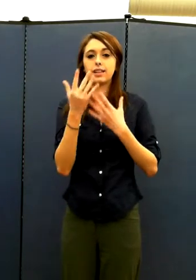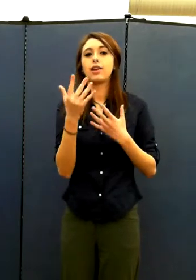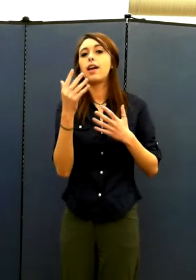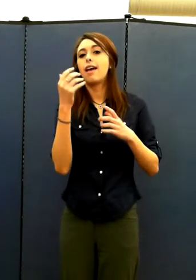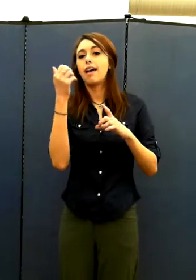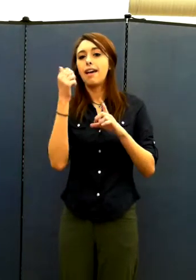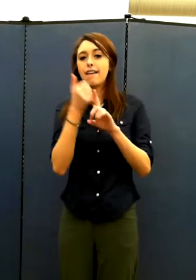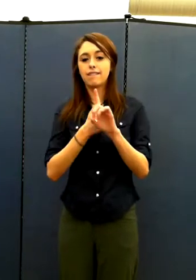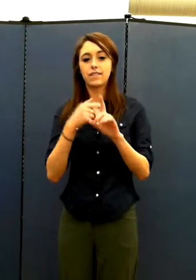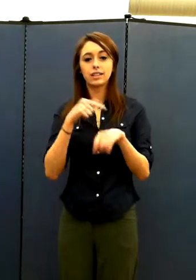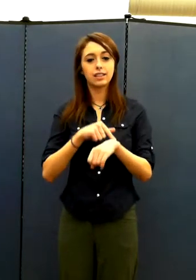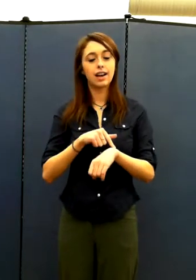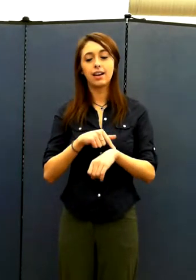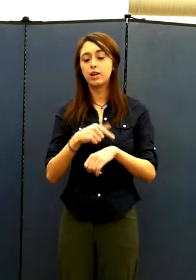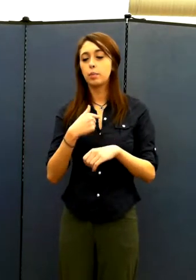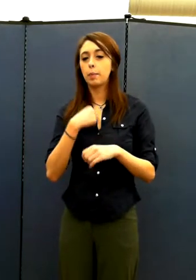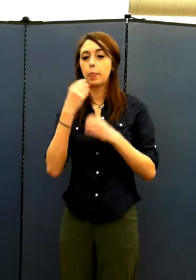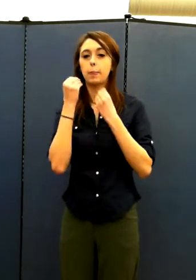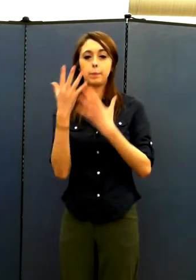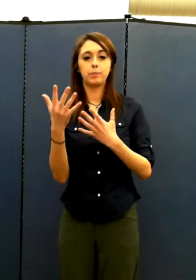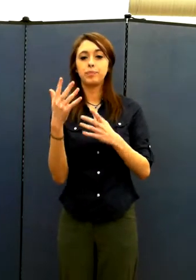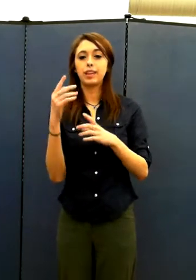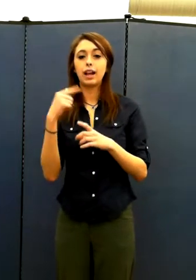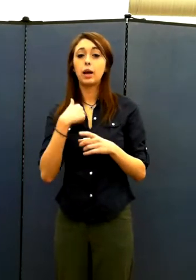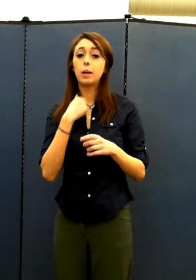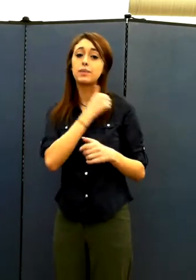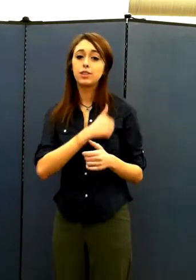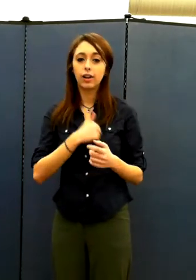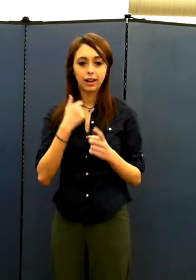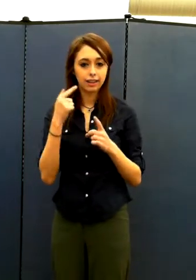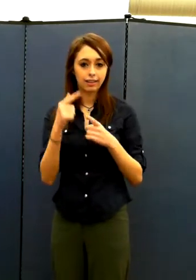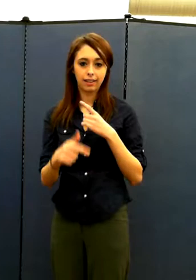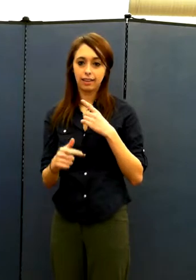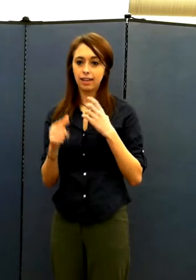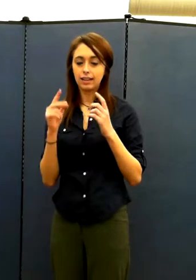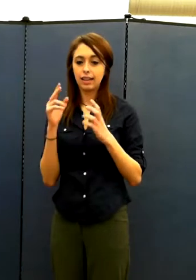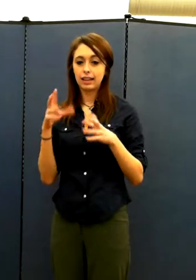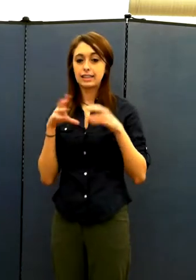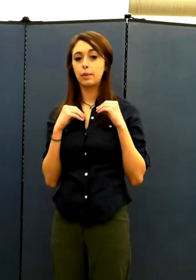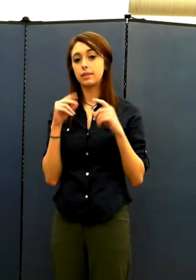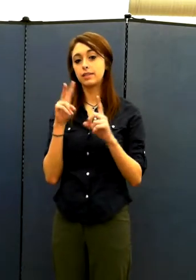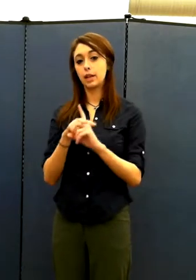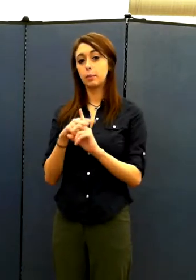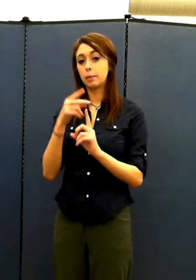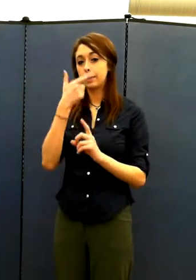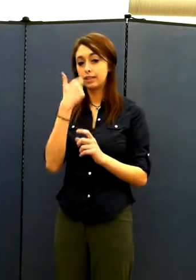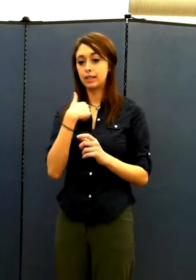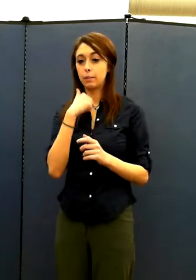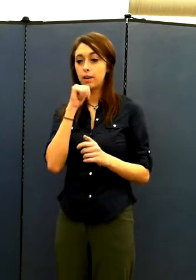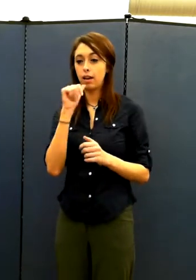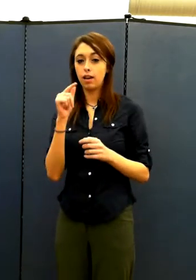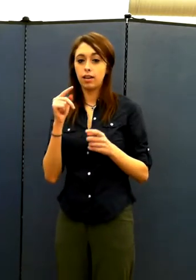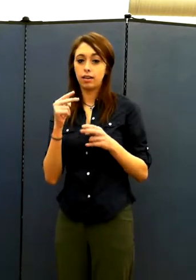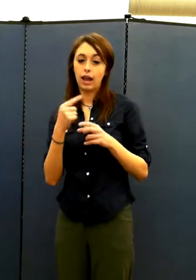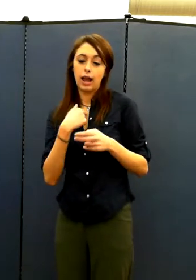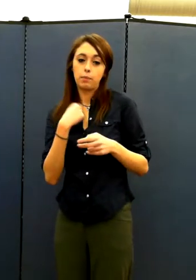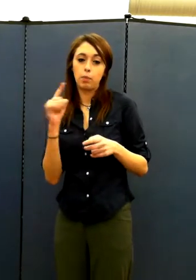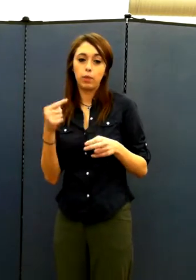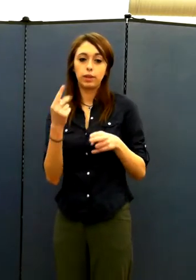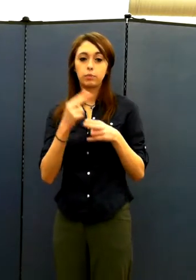I cannot accept this assignment due to the regulations of the state of Pennsylvania as a provisional interpreter. And they say, thank you, Adriana, the next day.